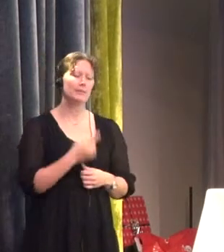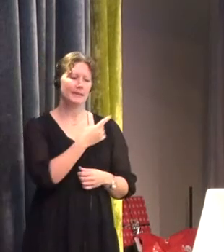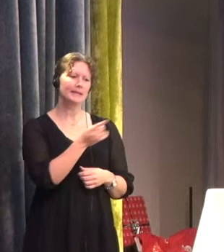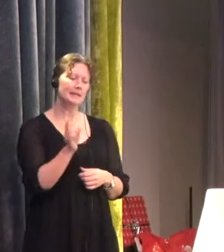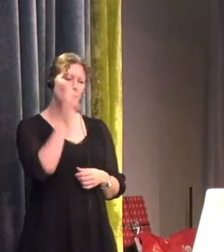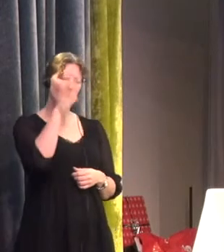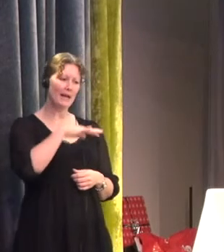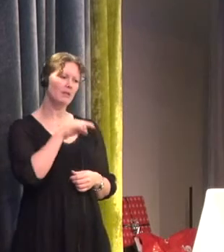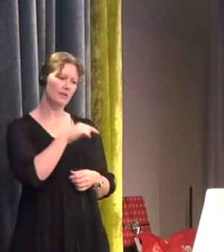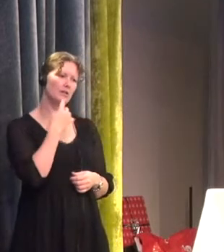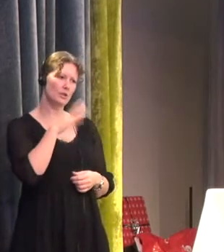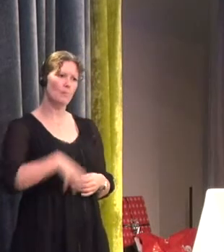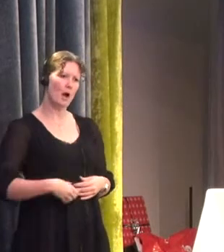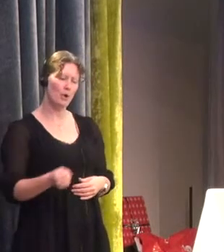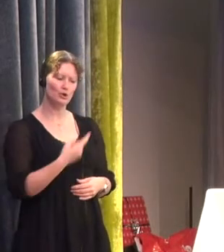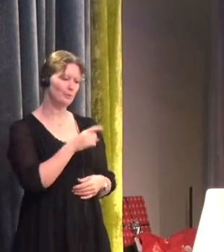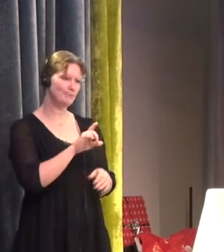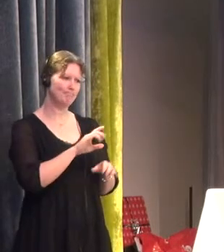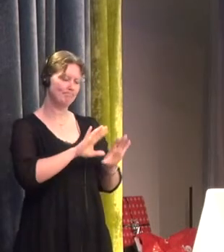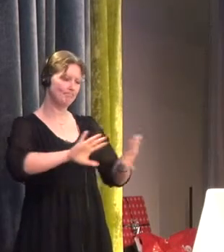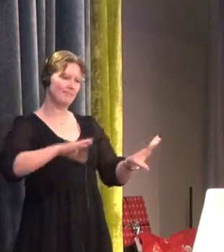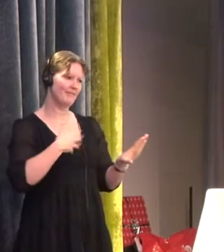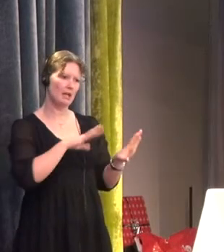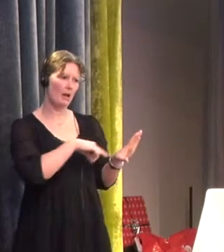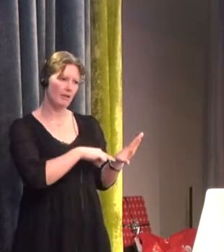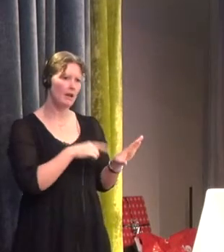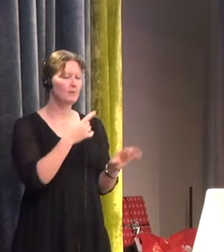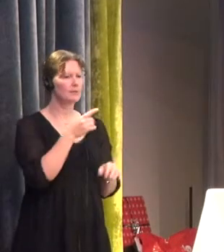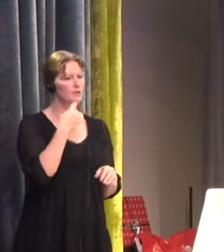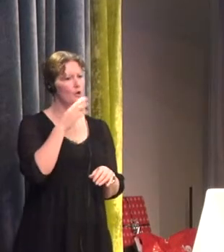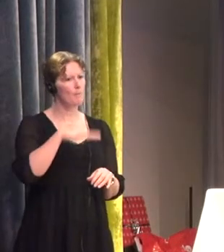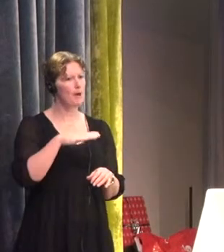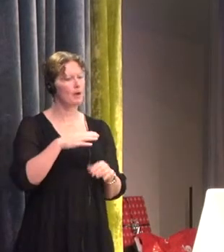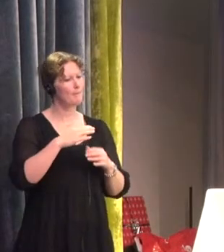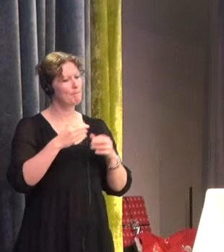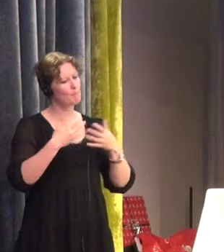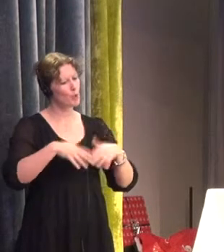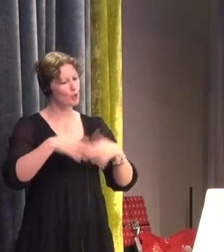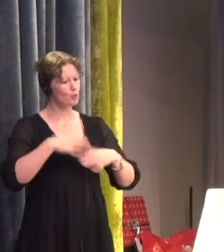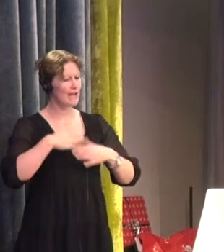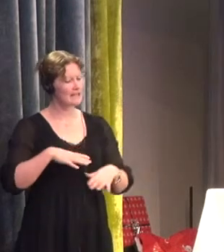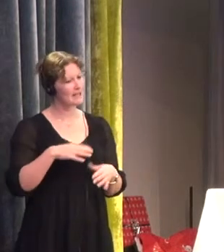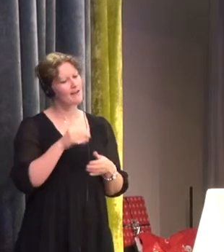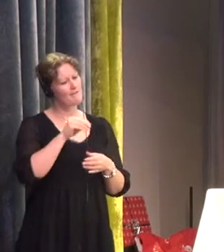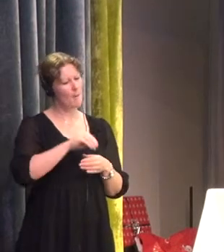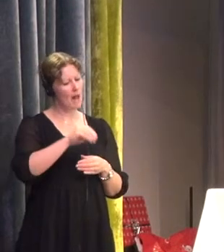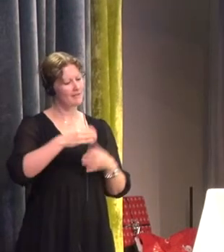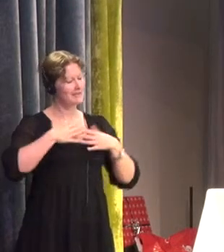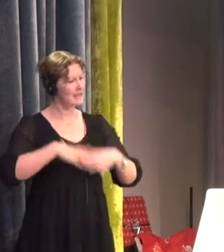pushback against it. The word sexual and reproductive health remained within the article on health, but the separate article is no longer there.